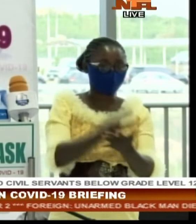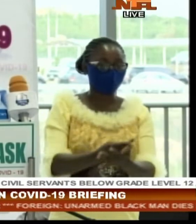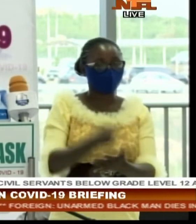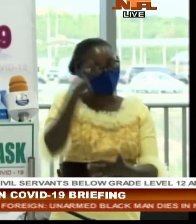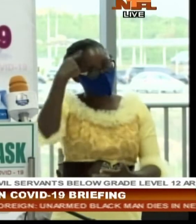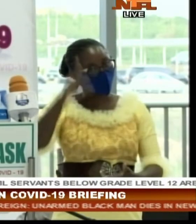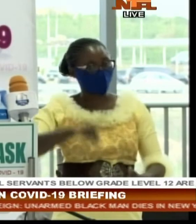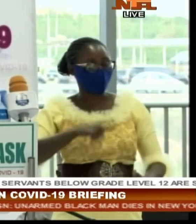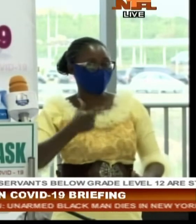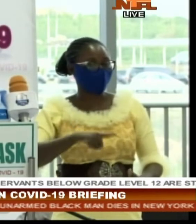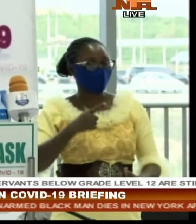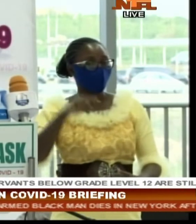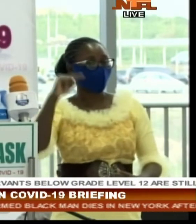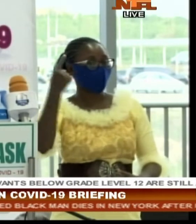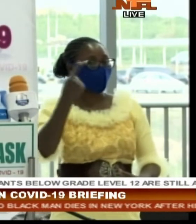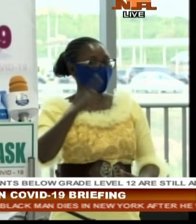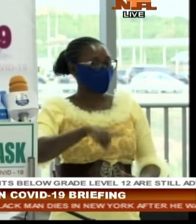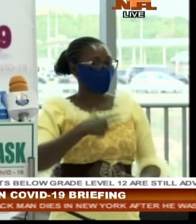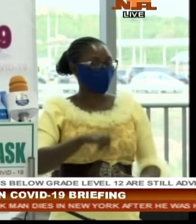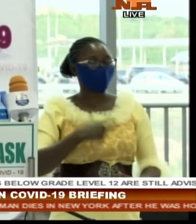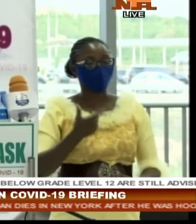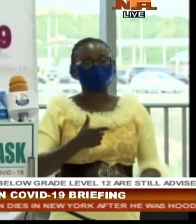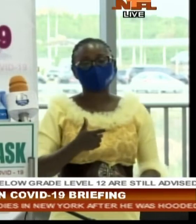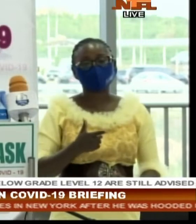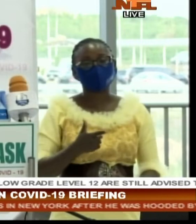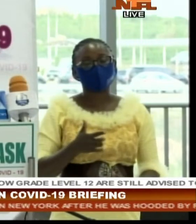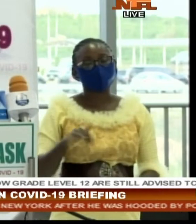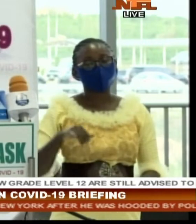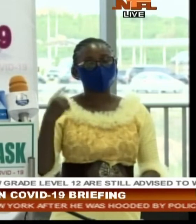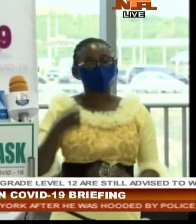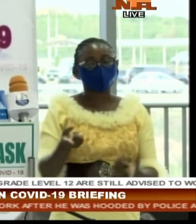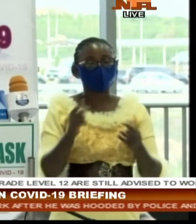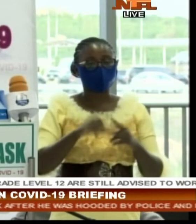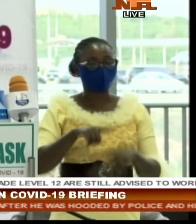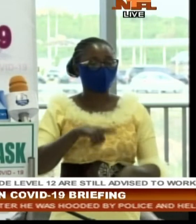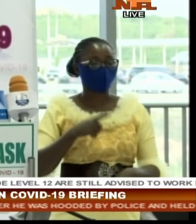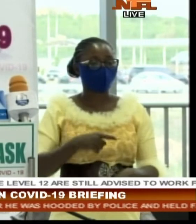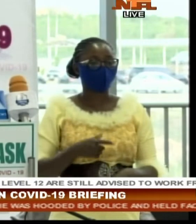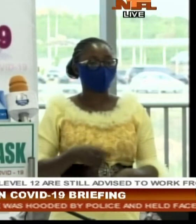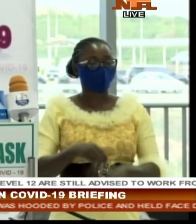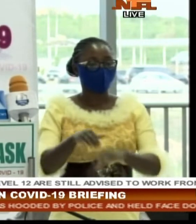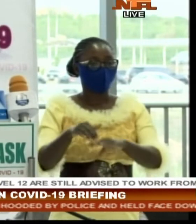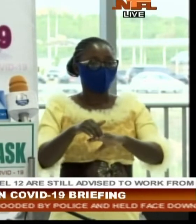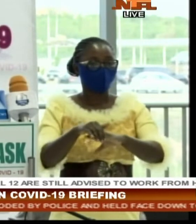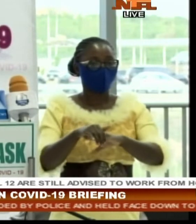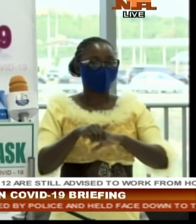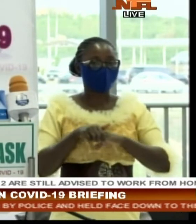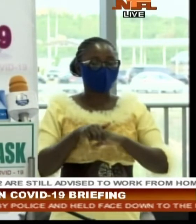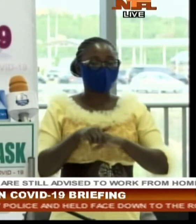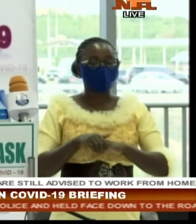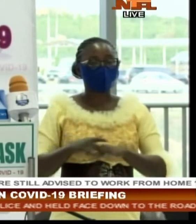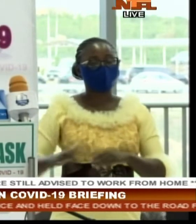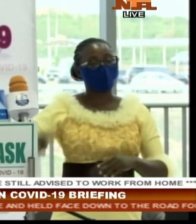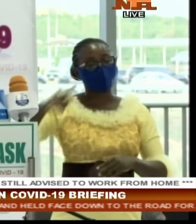They only come to Lagos anyway, approval here from Lebanon. British Airways,